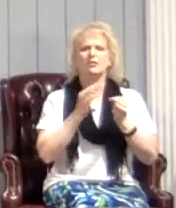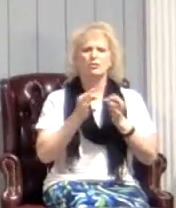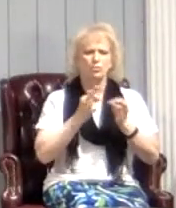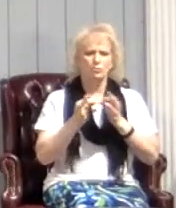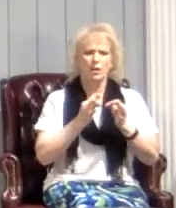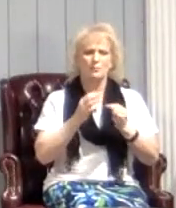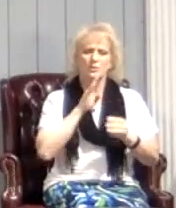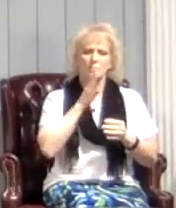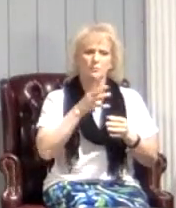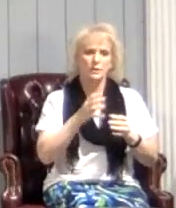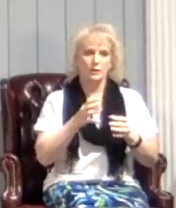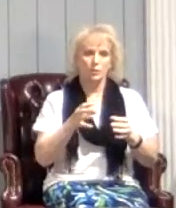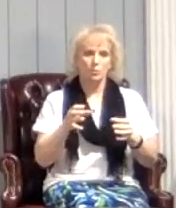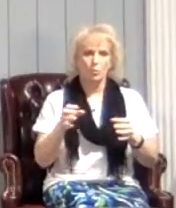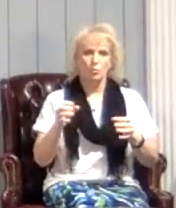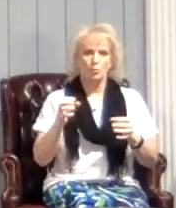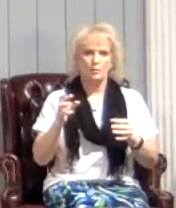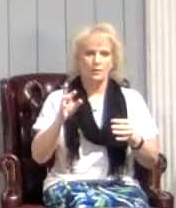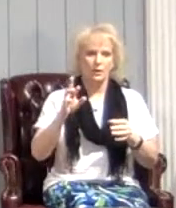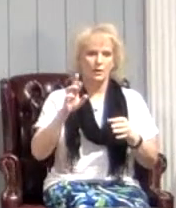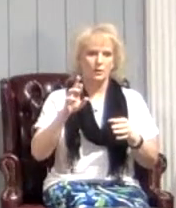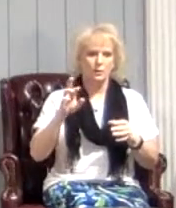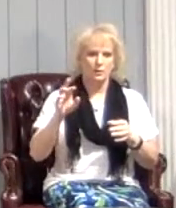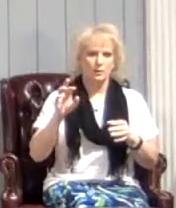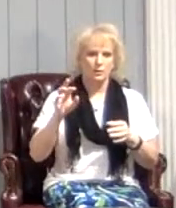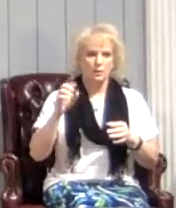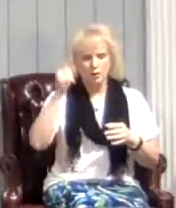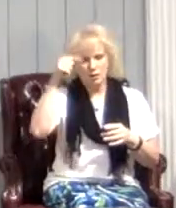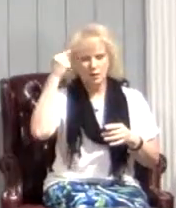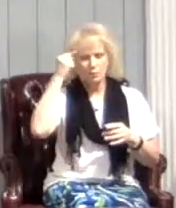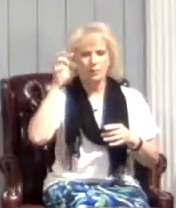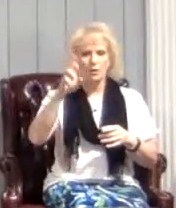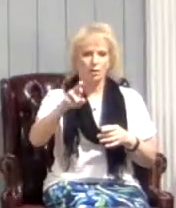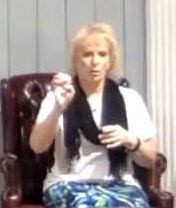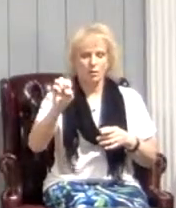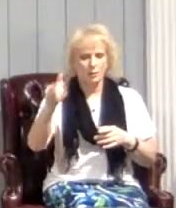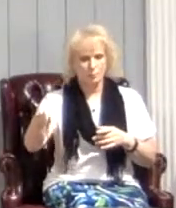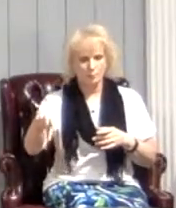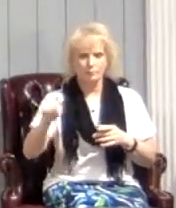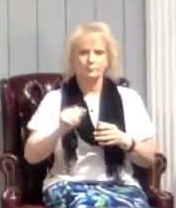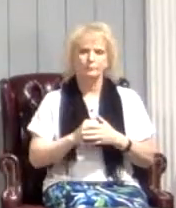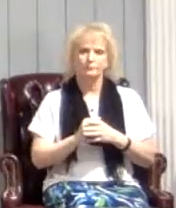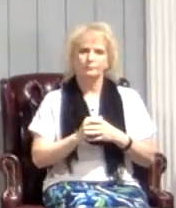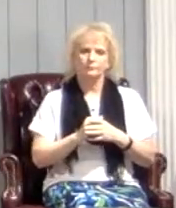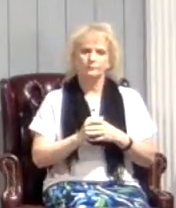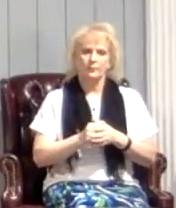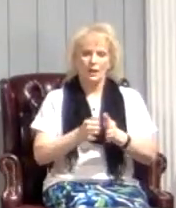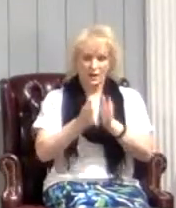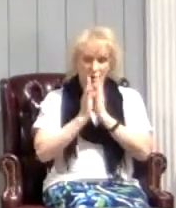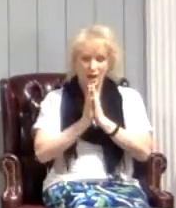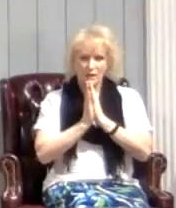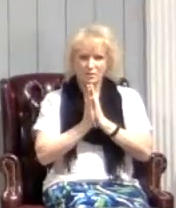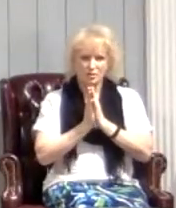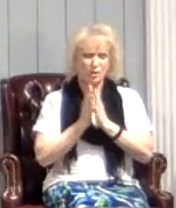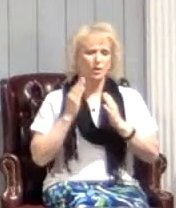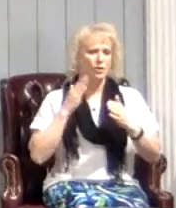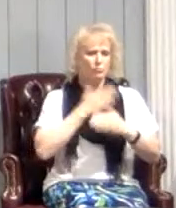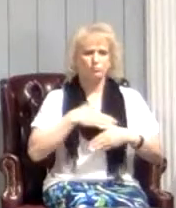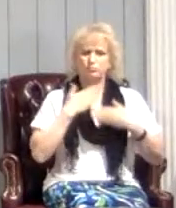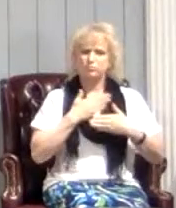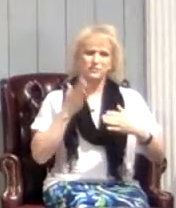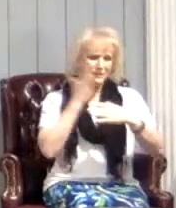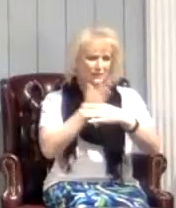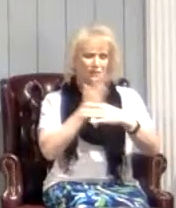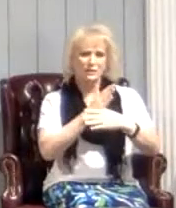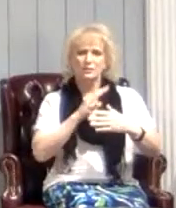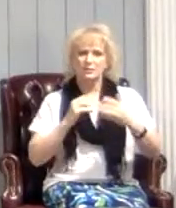state representatives. And he had been in communication. He knows this guy personally, had been in communication with the state representative, asking him to, you know, please intercede on